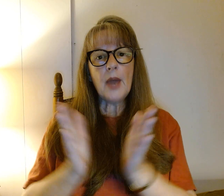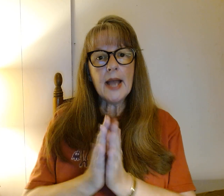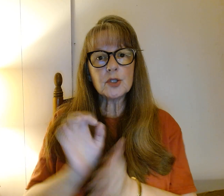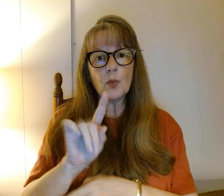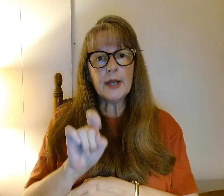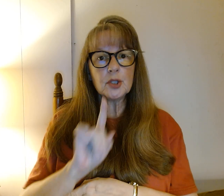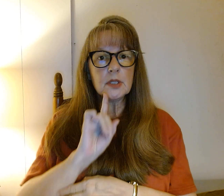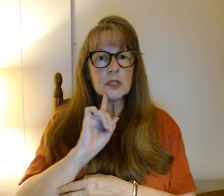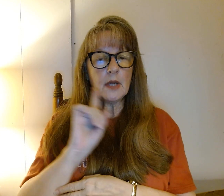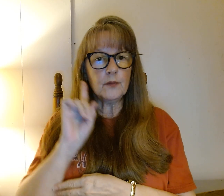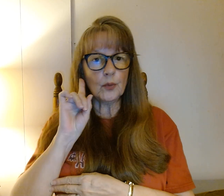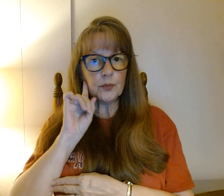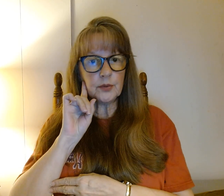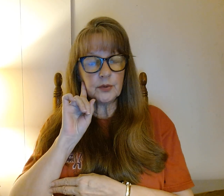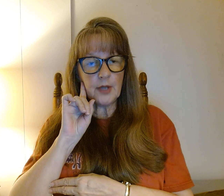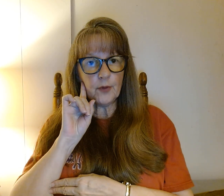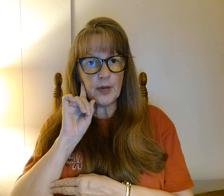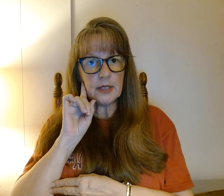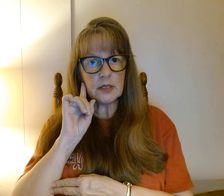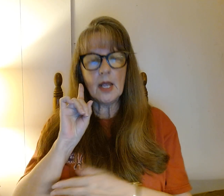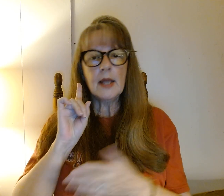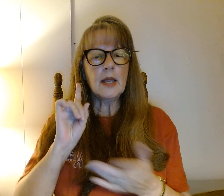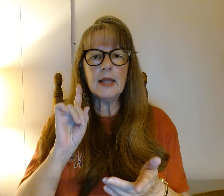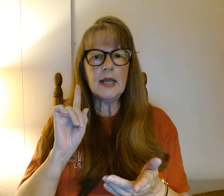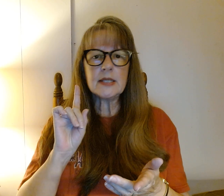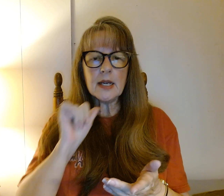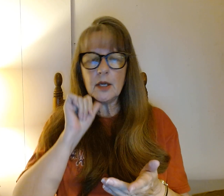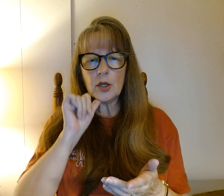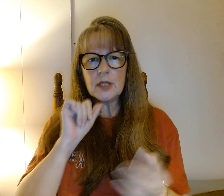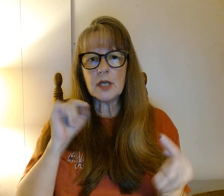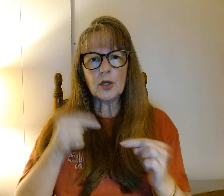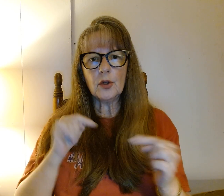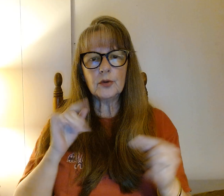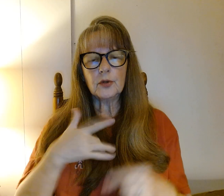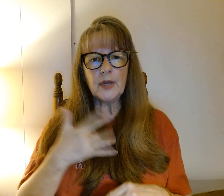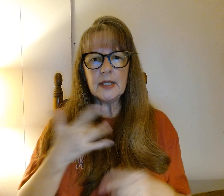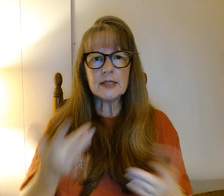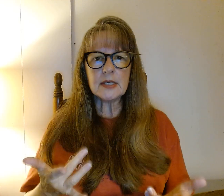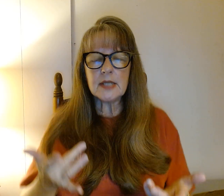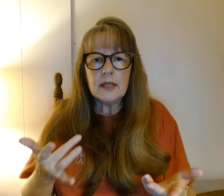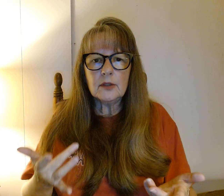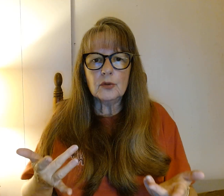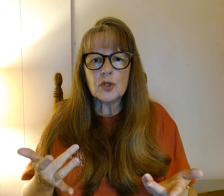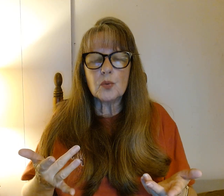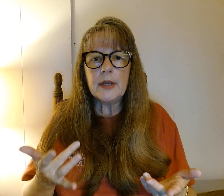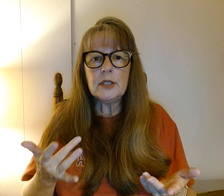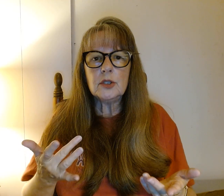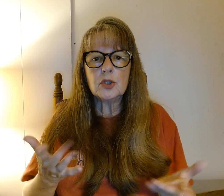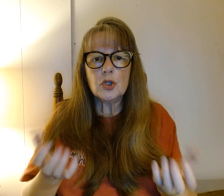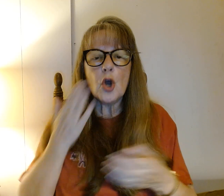ask questions of your deaf friends, it's not gonna hurt their feelings. It's not. You're just wanting to know